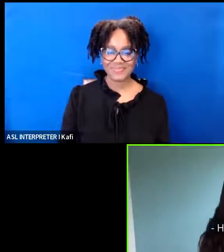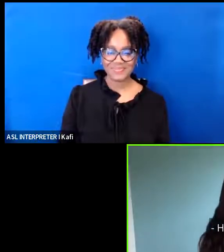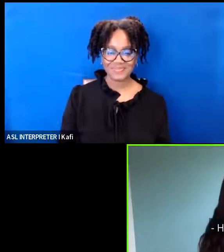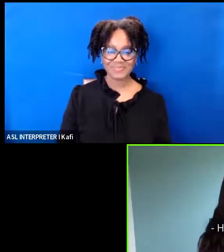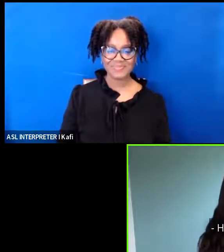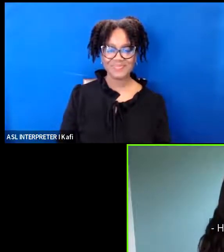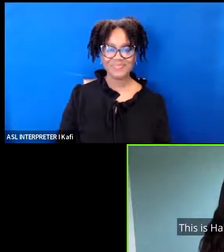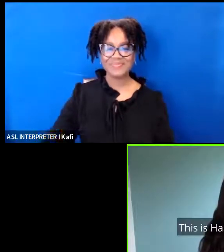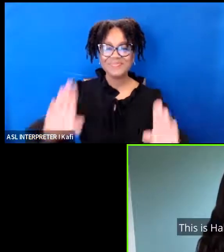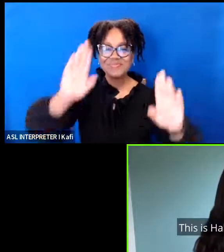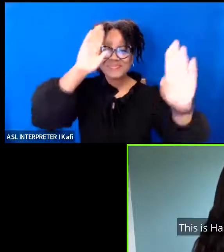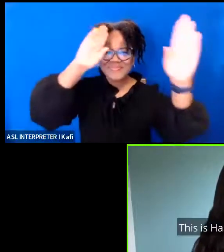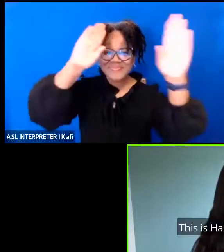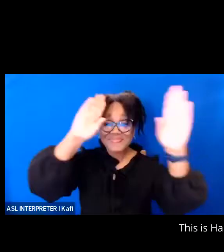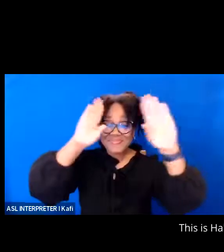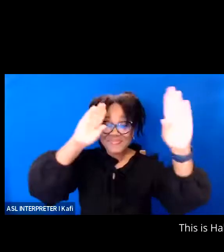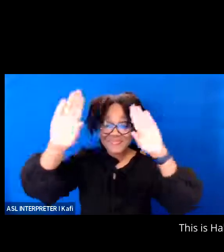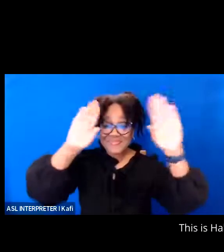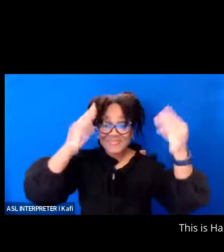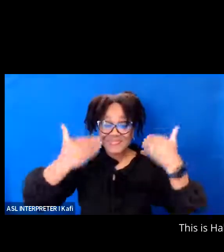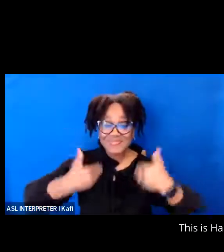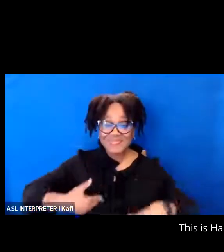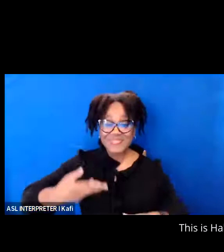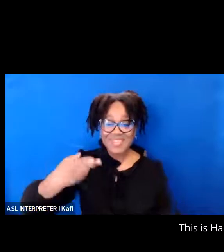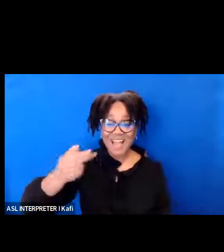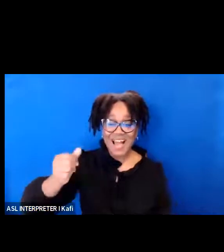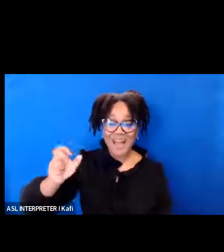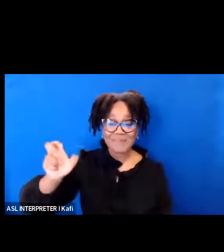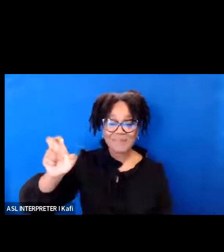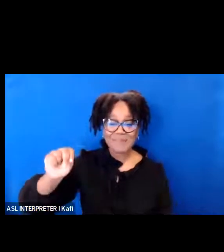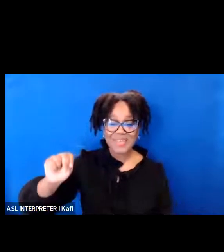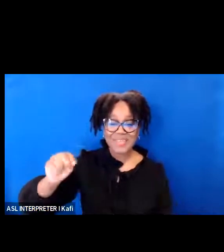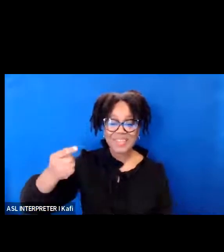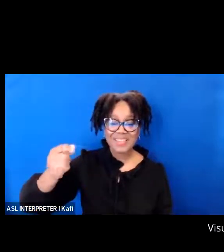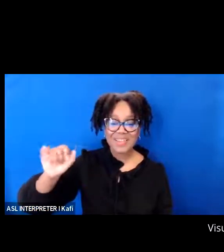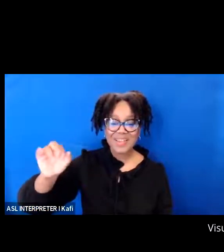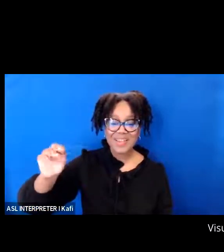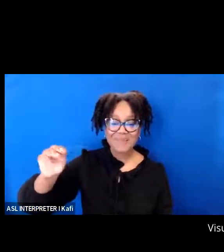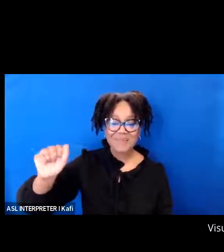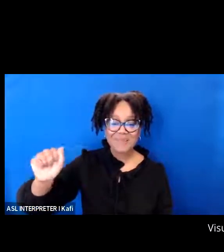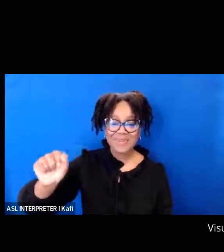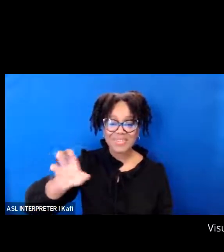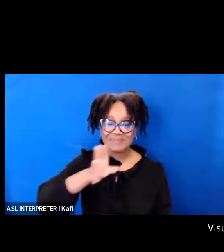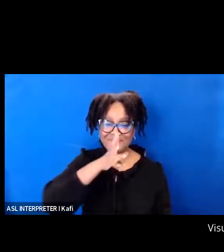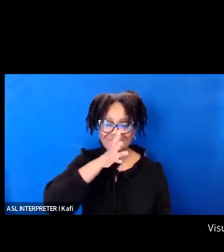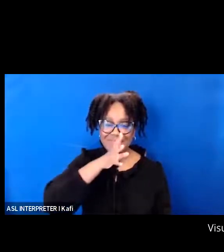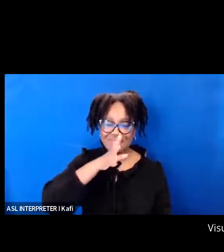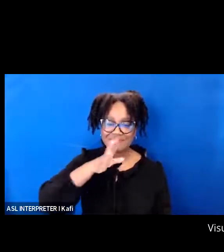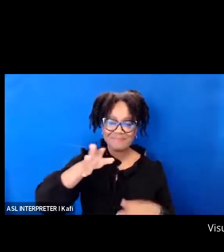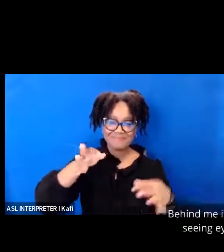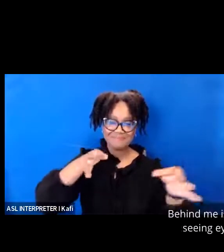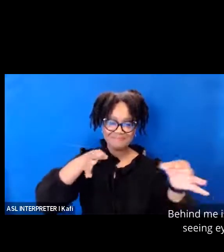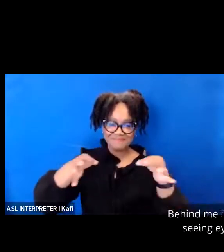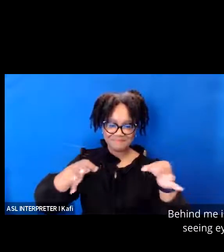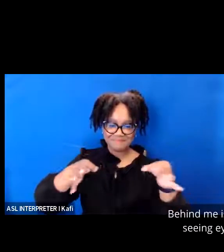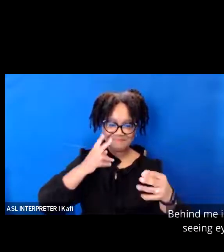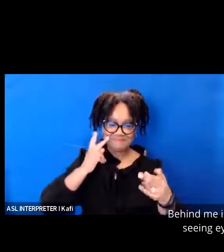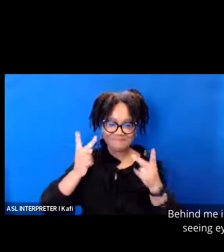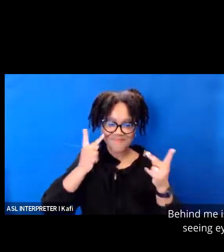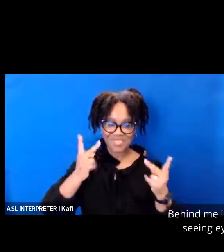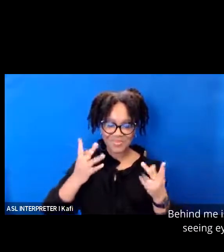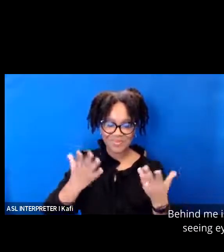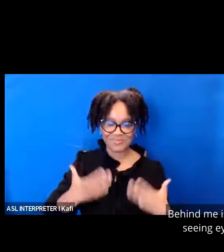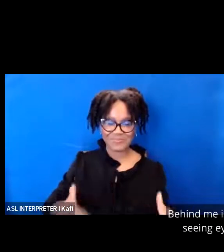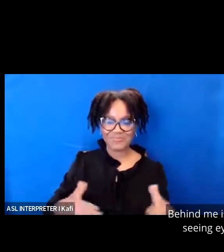hello everyone this is hobbin grandma speaking visual description behind